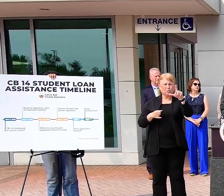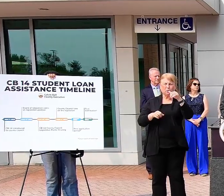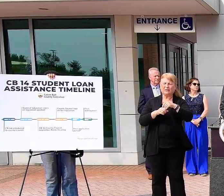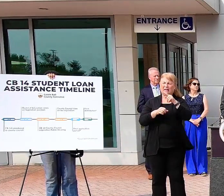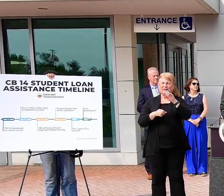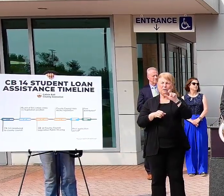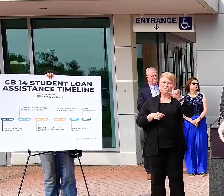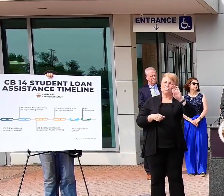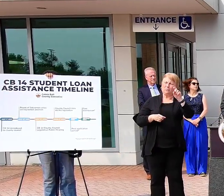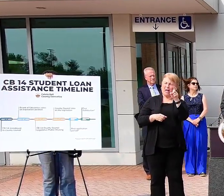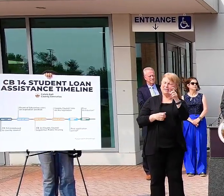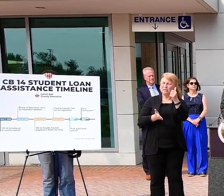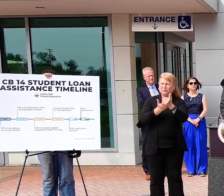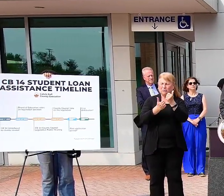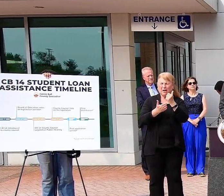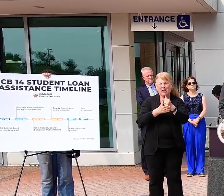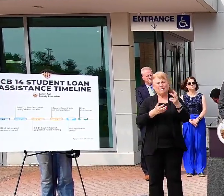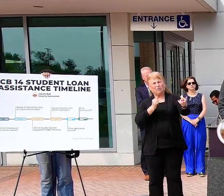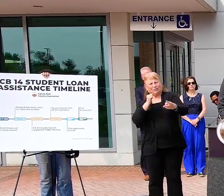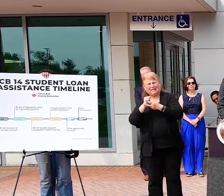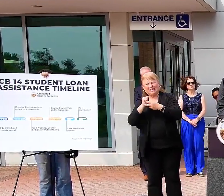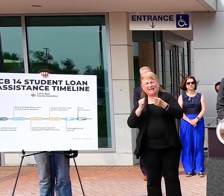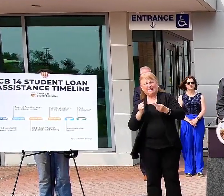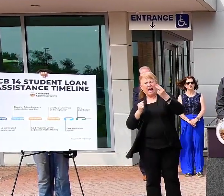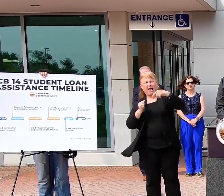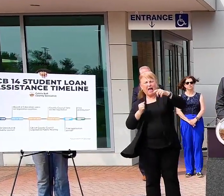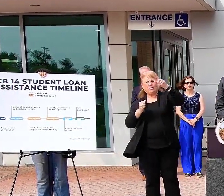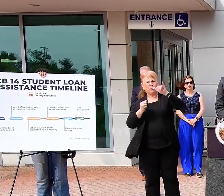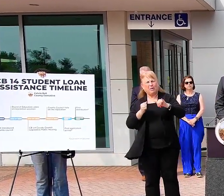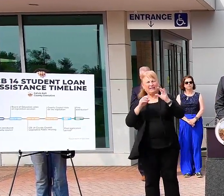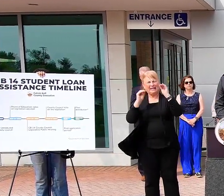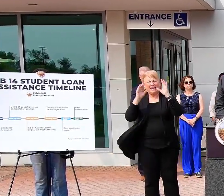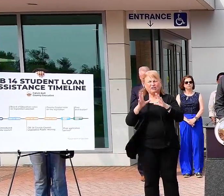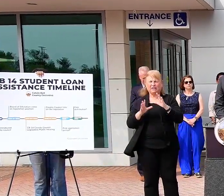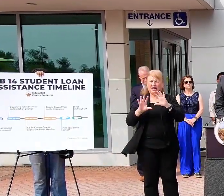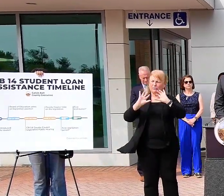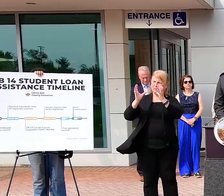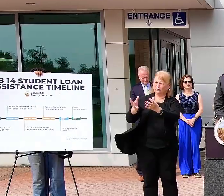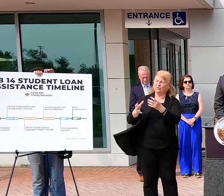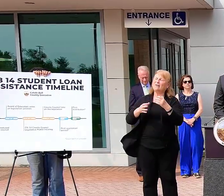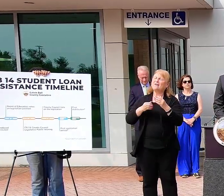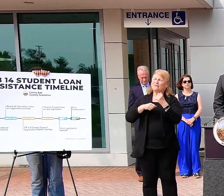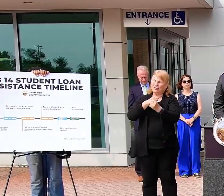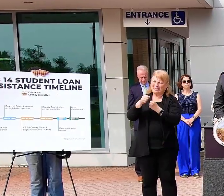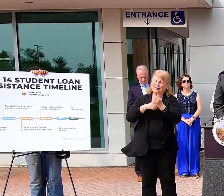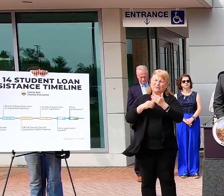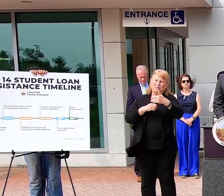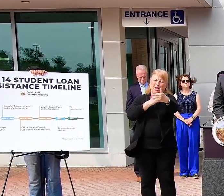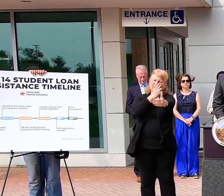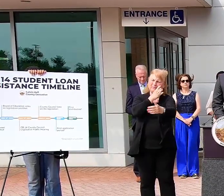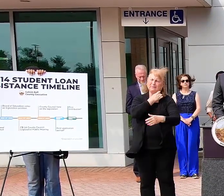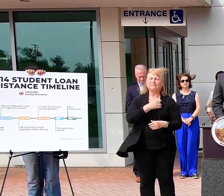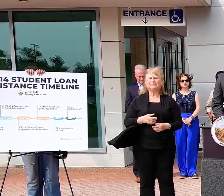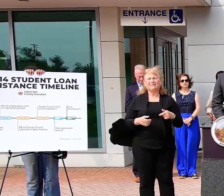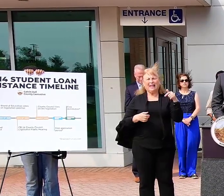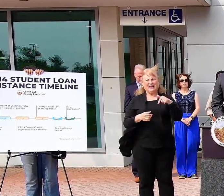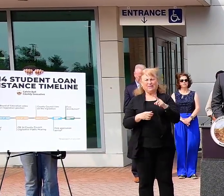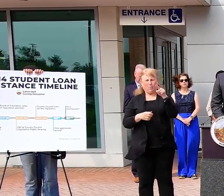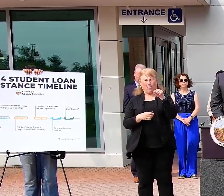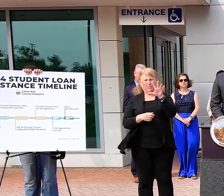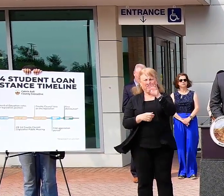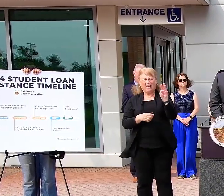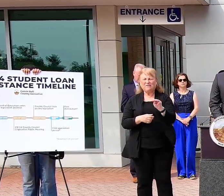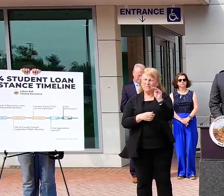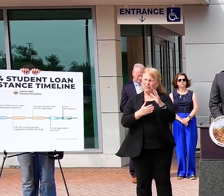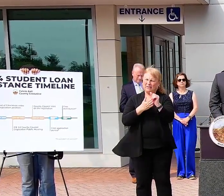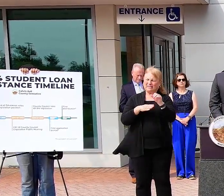the toolbox to help retain our high-quality educator workforce for years to come. This $1.5